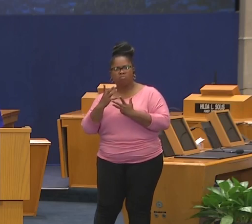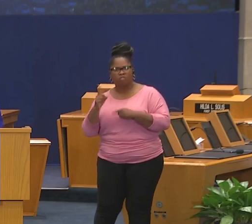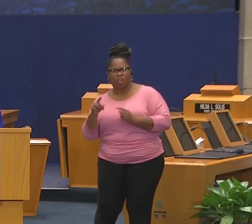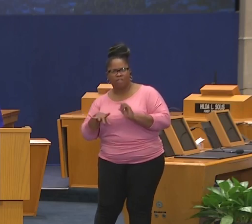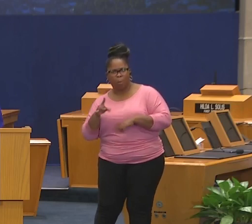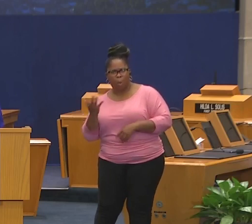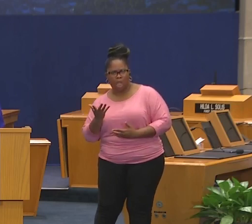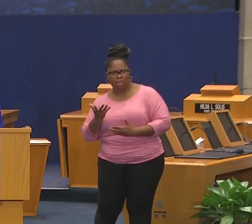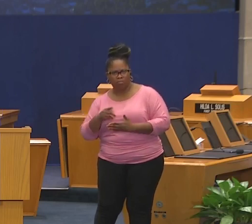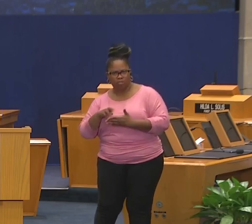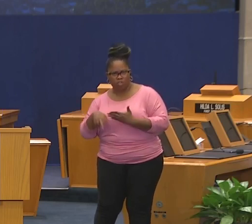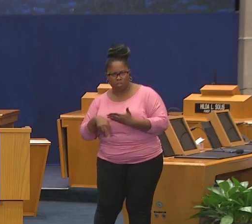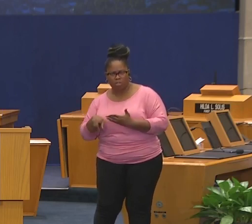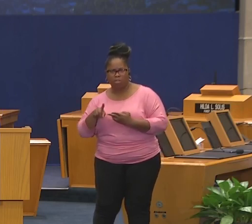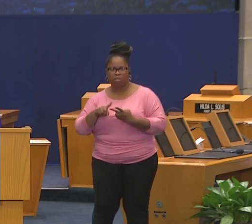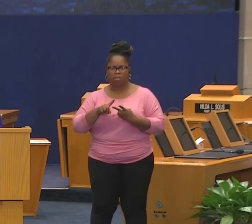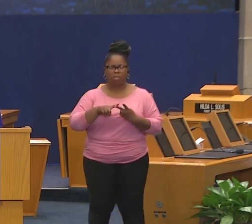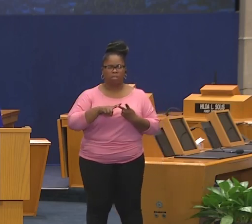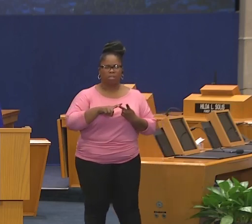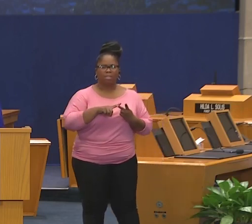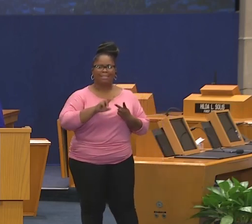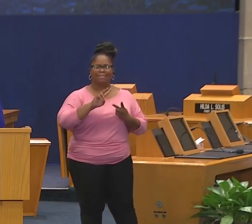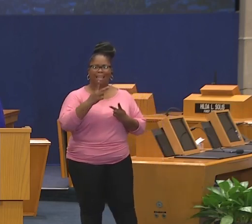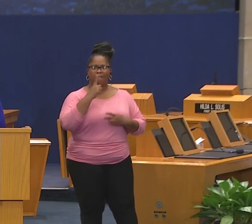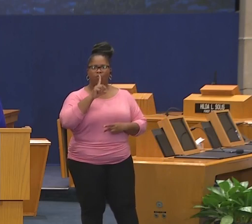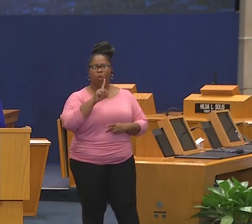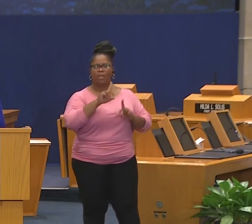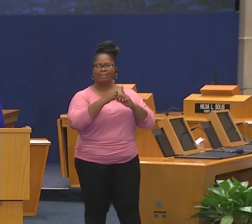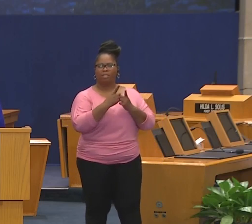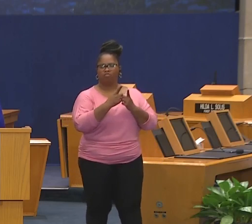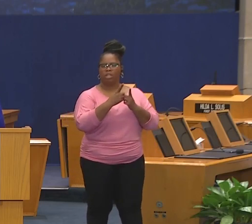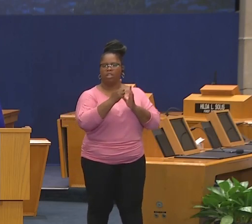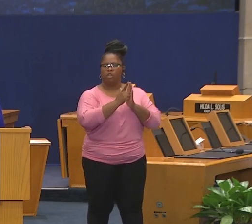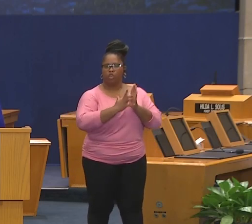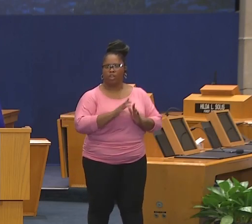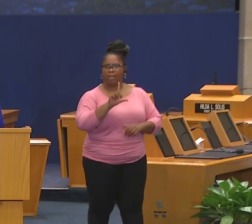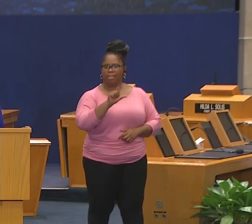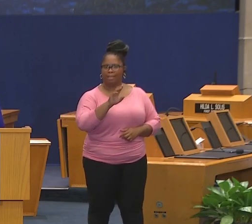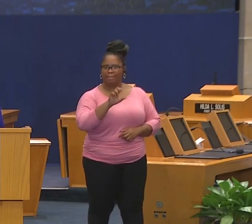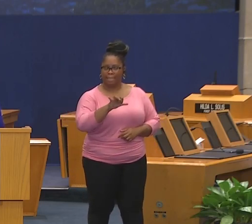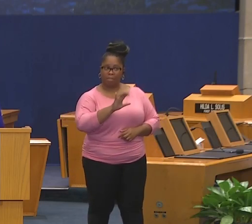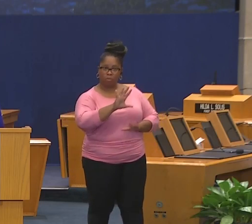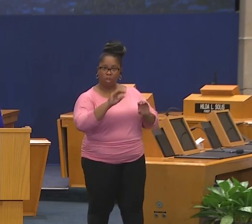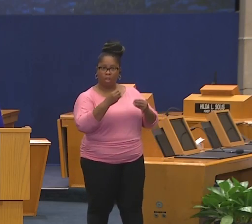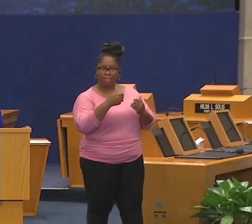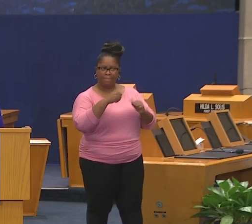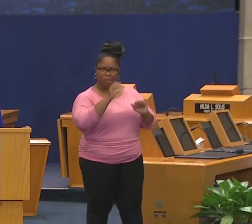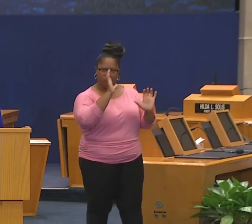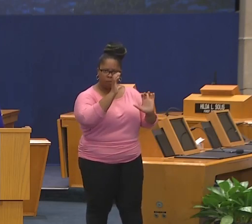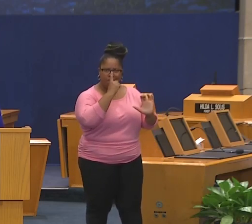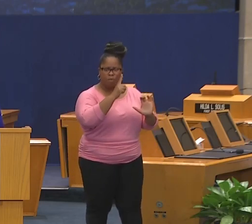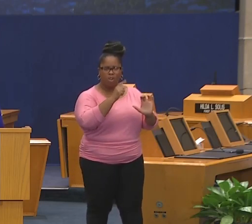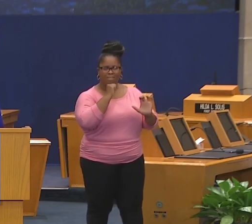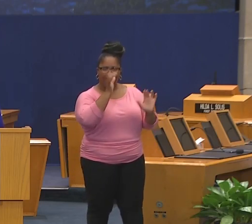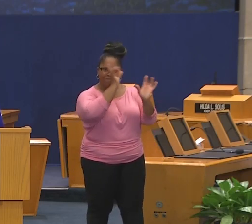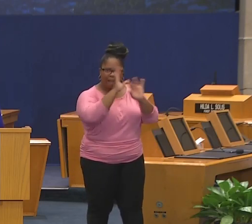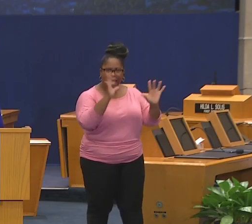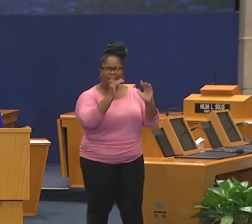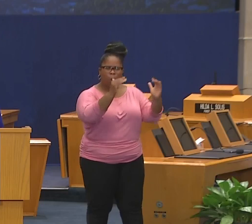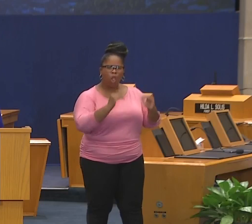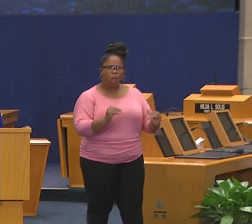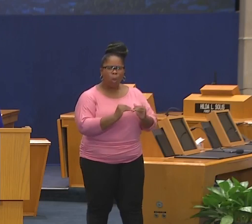second question is for District Attorney Lacey. Is your office still pursuing cases for nonviolent or low-level offenses when